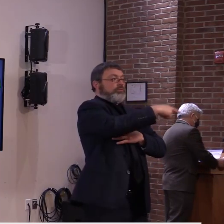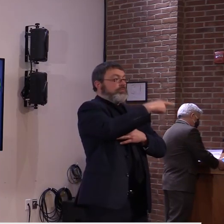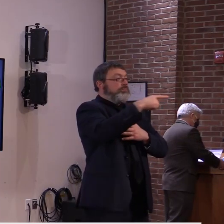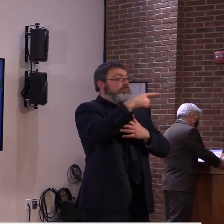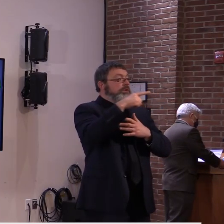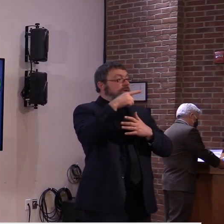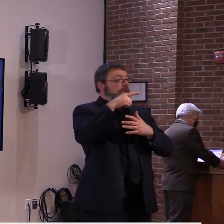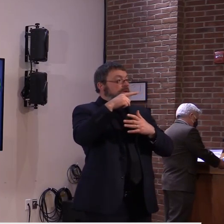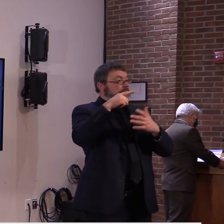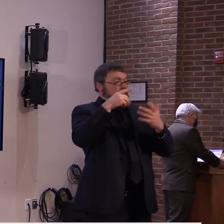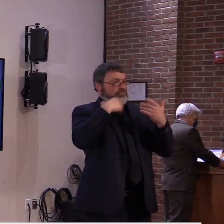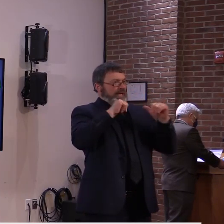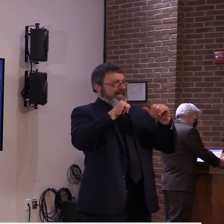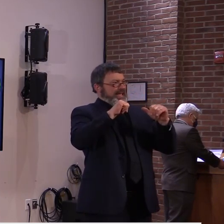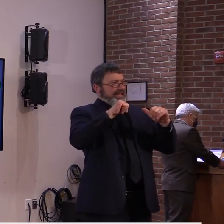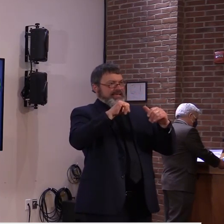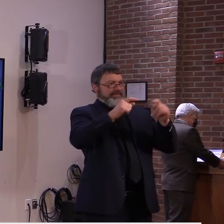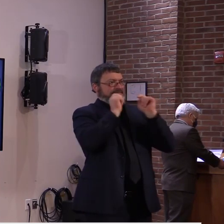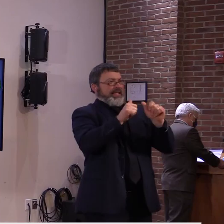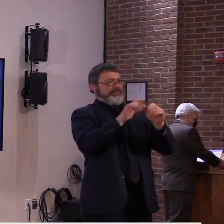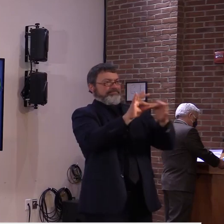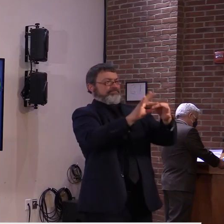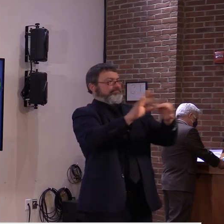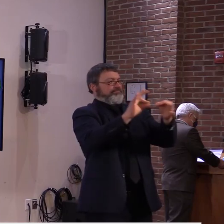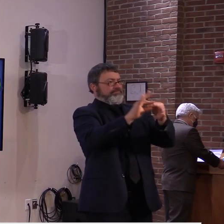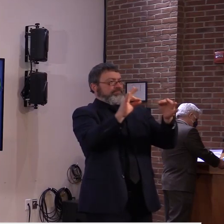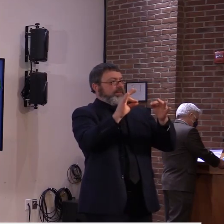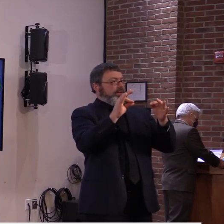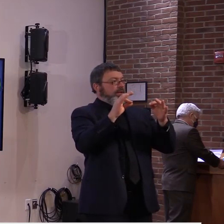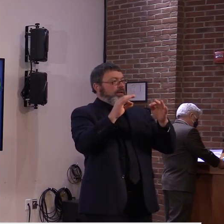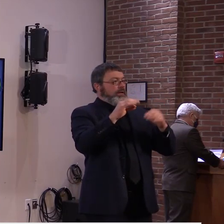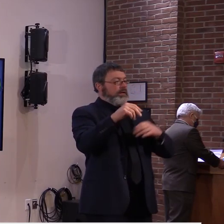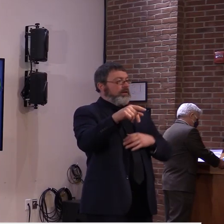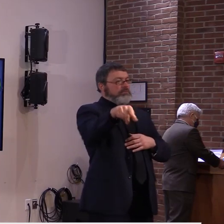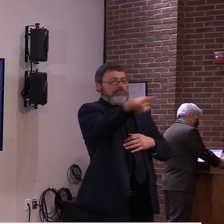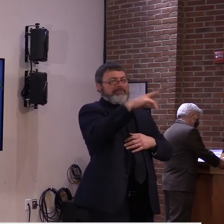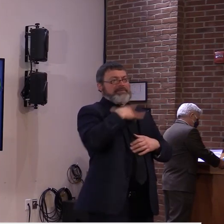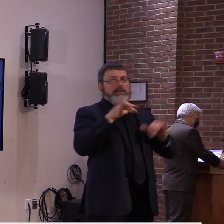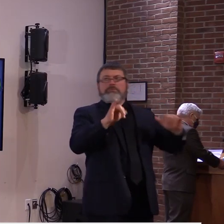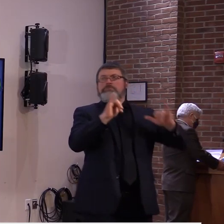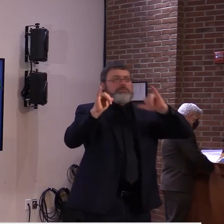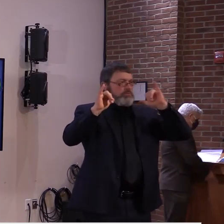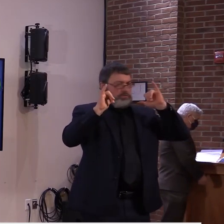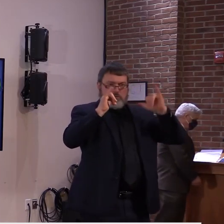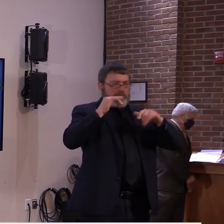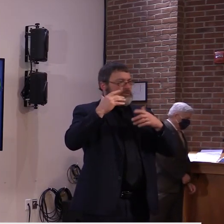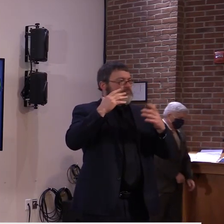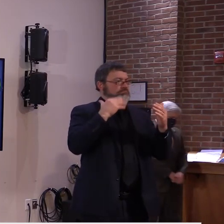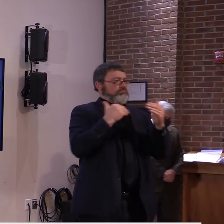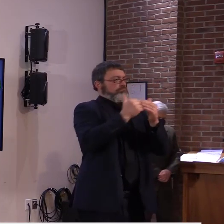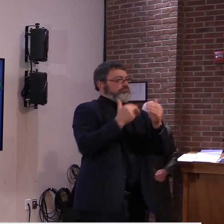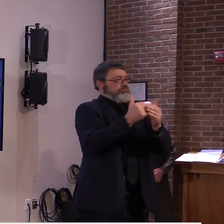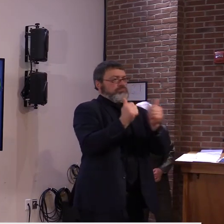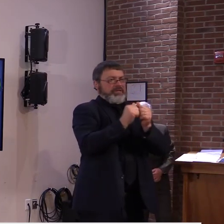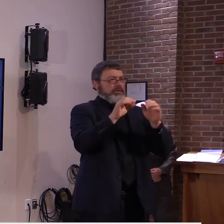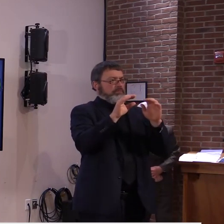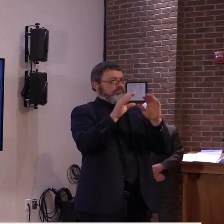in a very strategic way in trying to get the message out to Vermonters and having these press